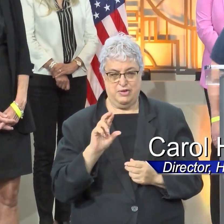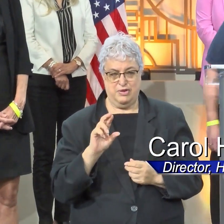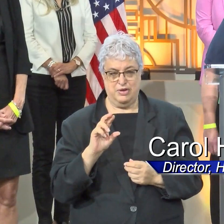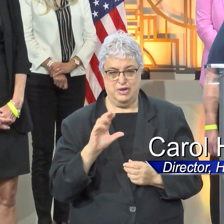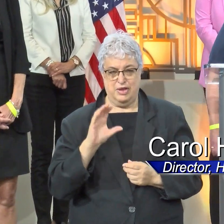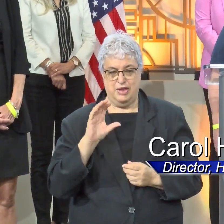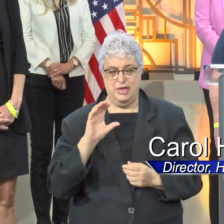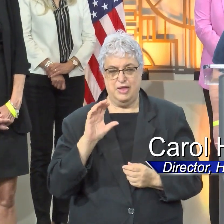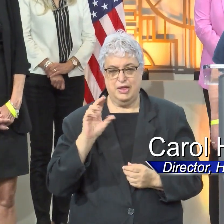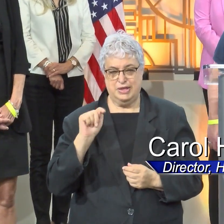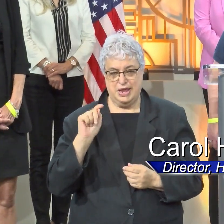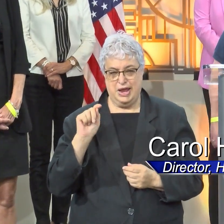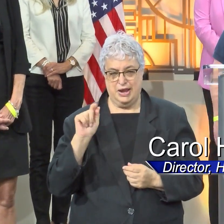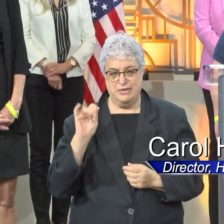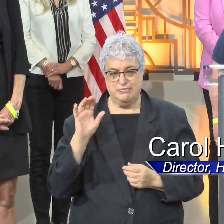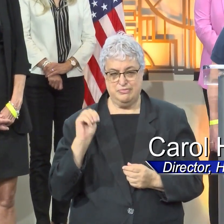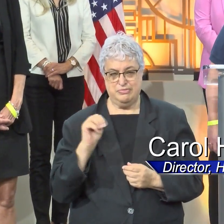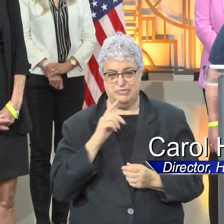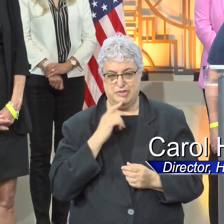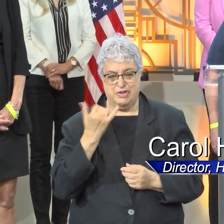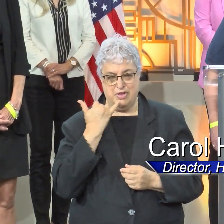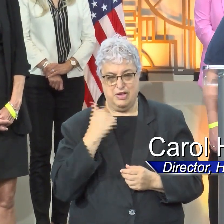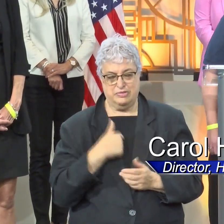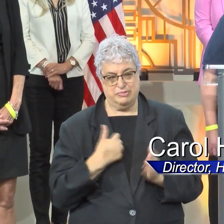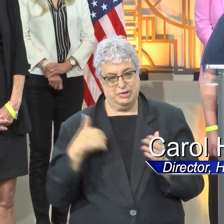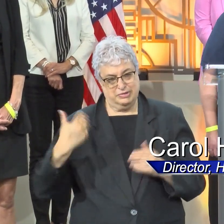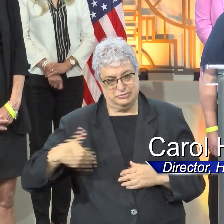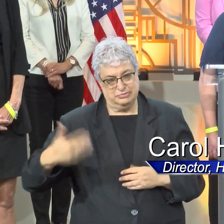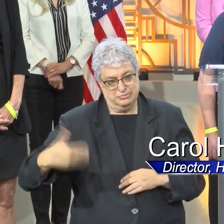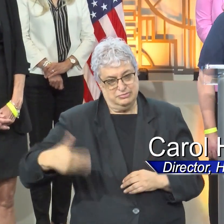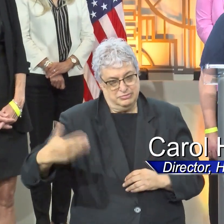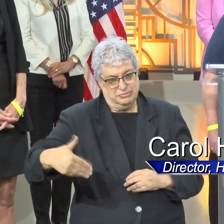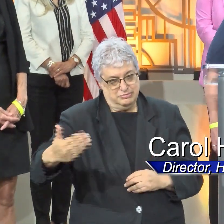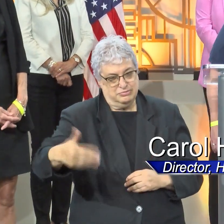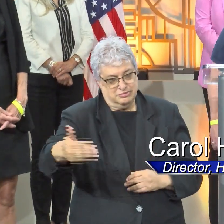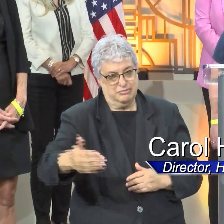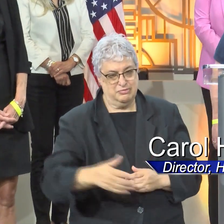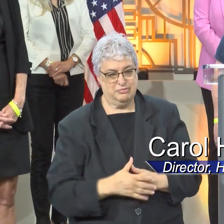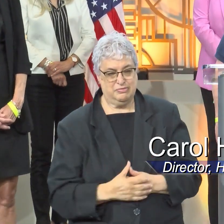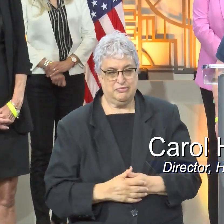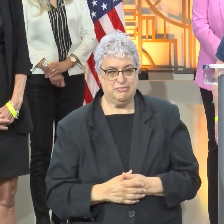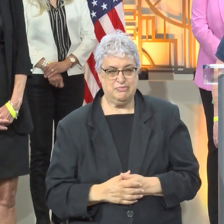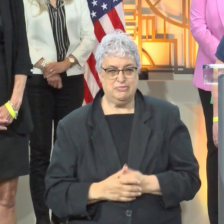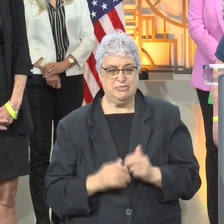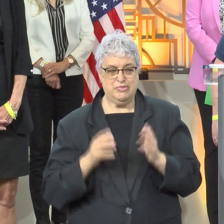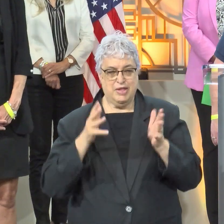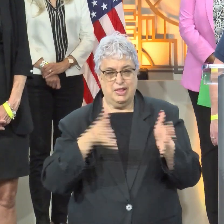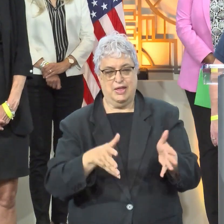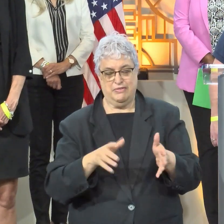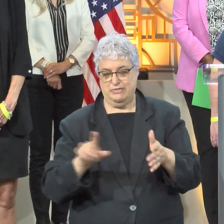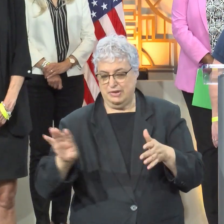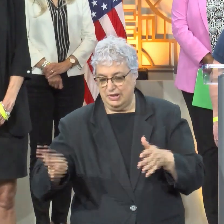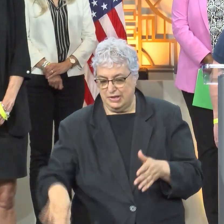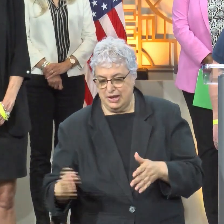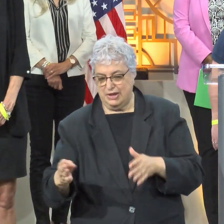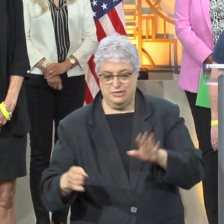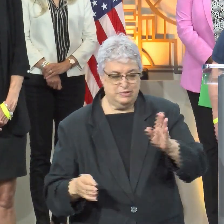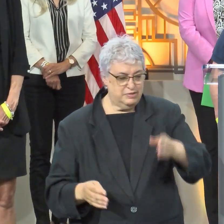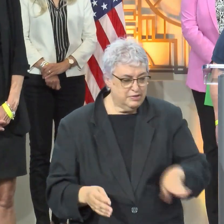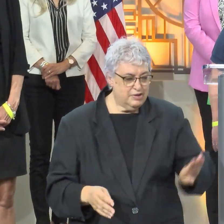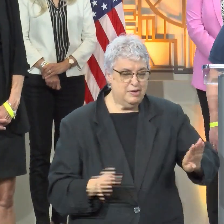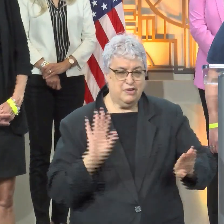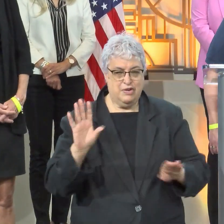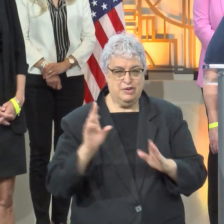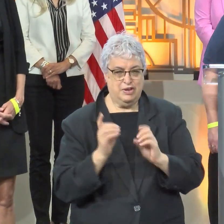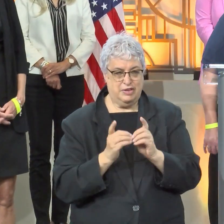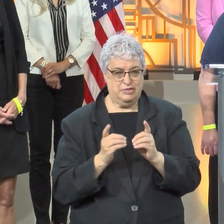Tem Castic-Statham. She calls me routinely to talk about the things that are left in ditches in her district and